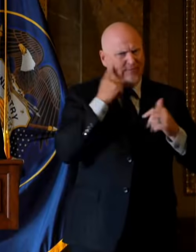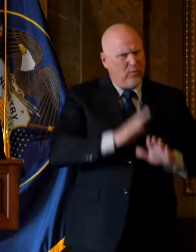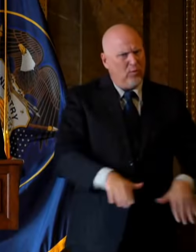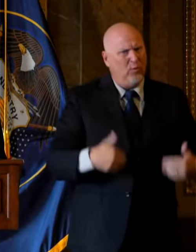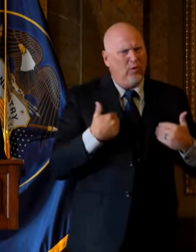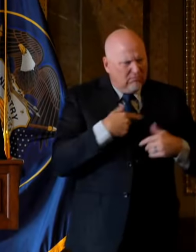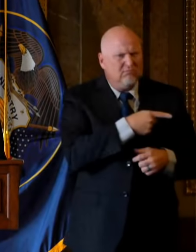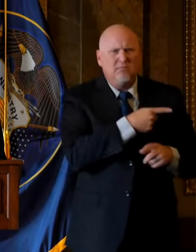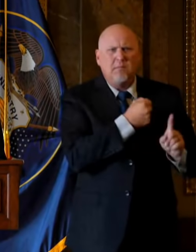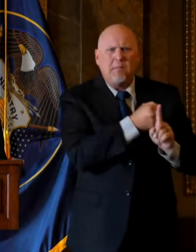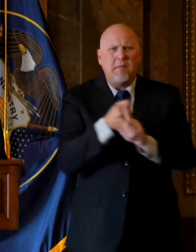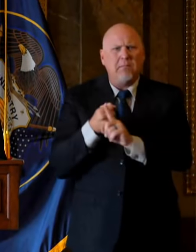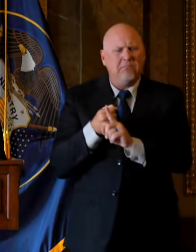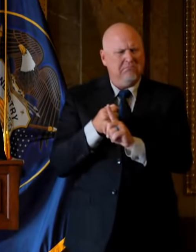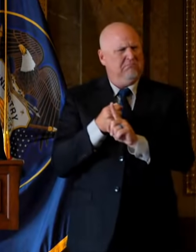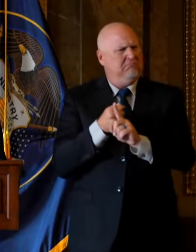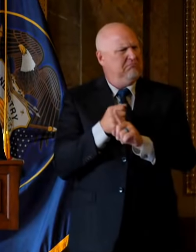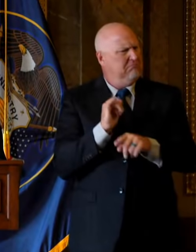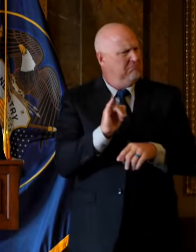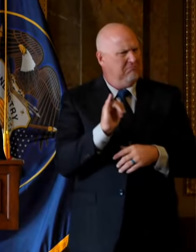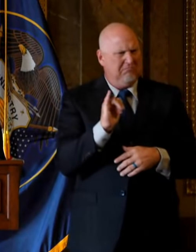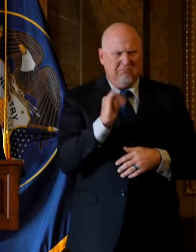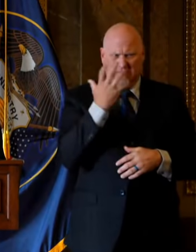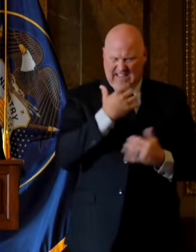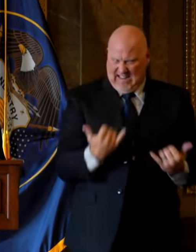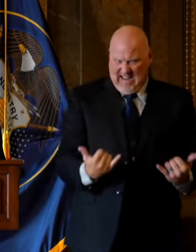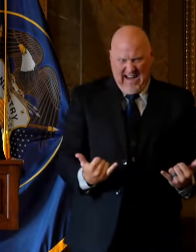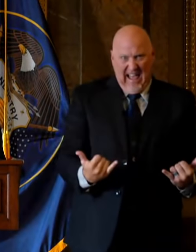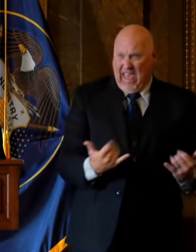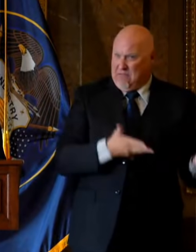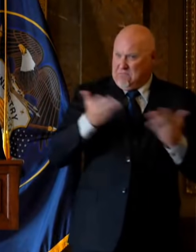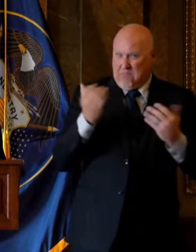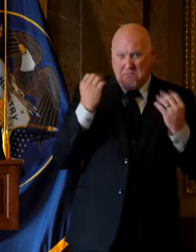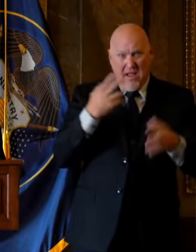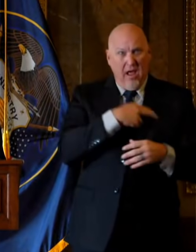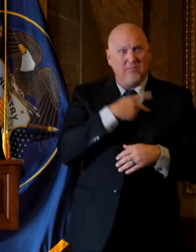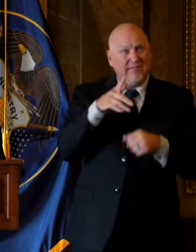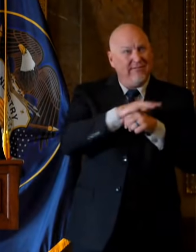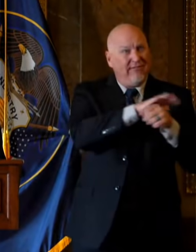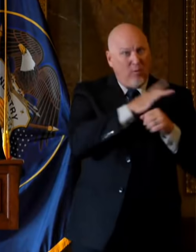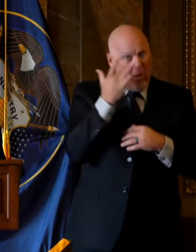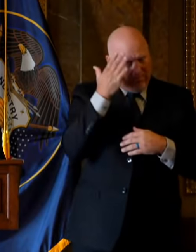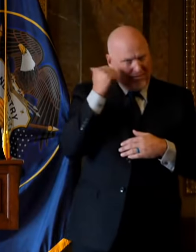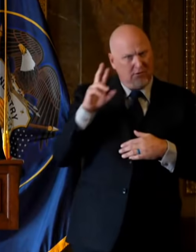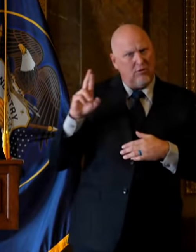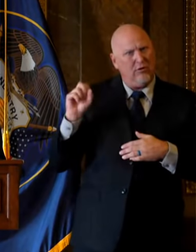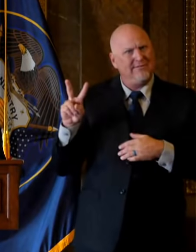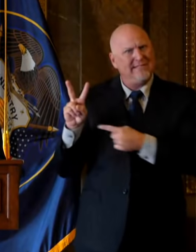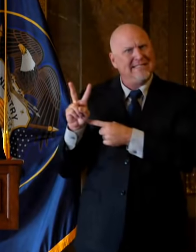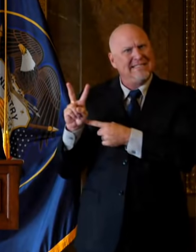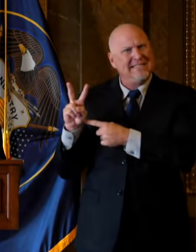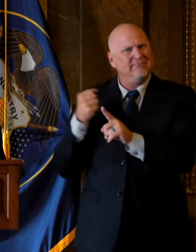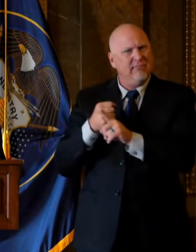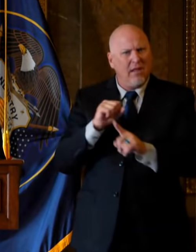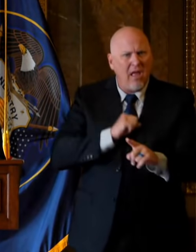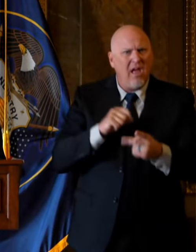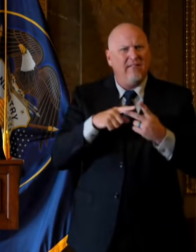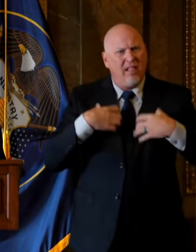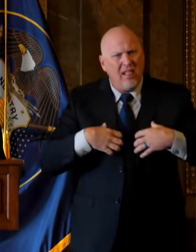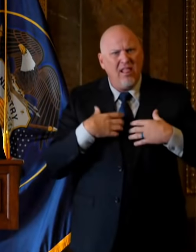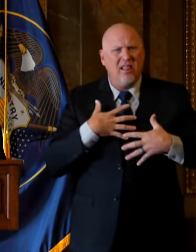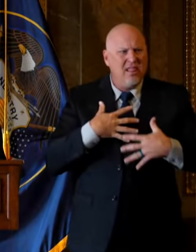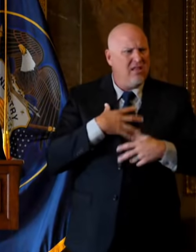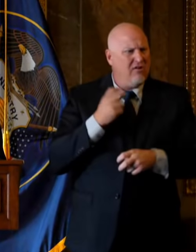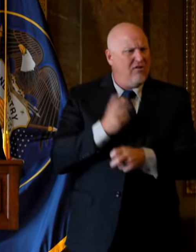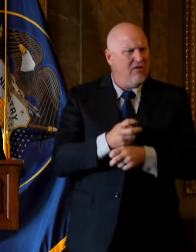from something other than COVID. But the reason that's significant, of course, is that those are hospital beds that won't be available for COVID